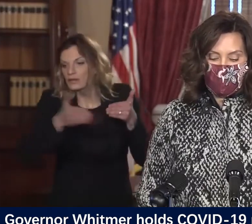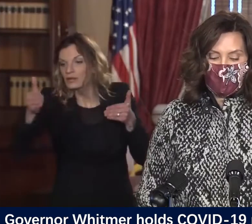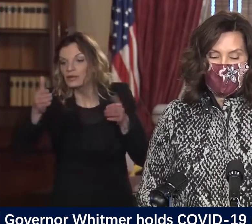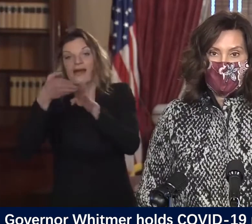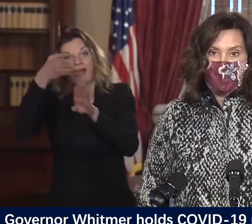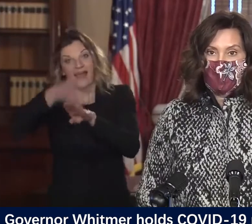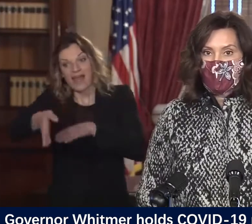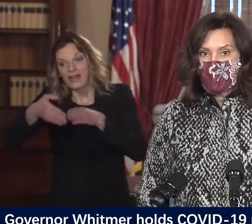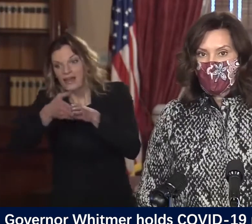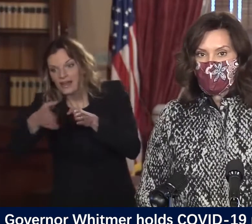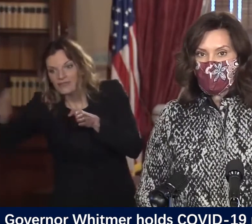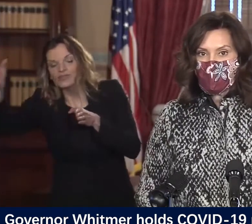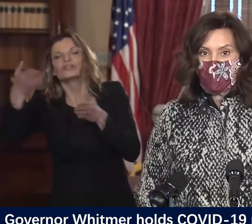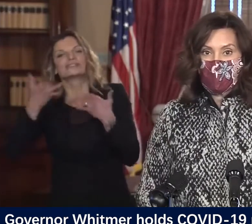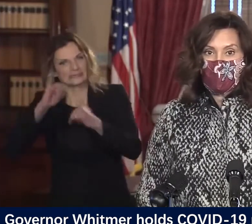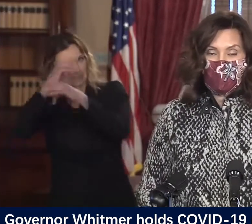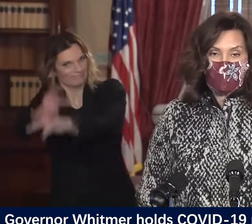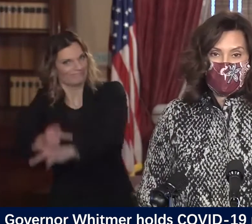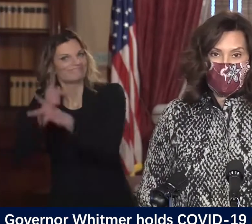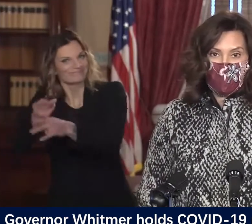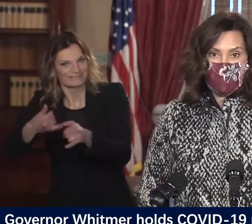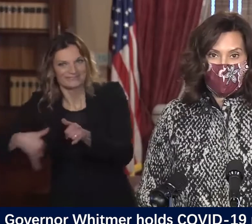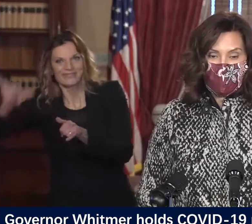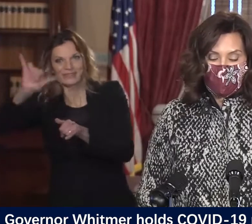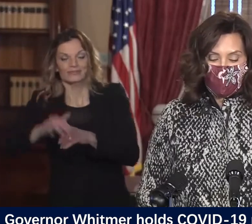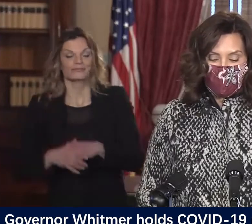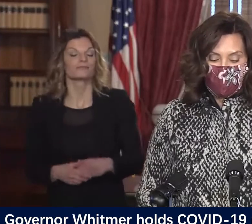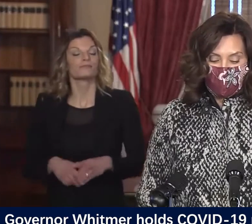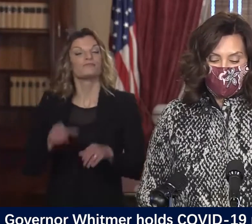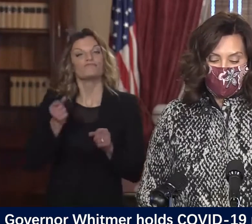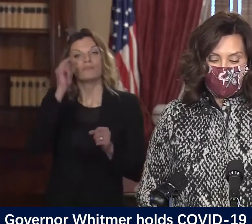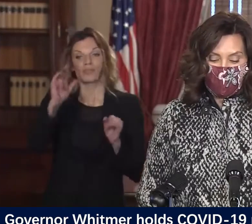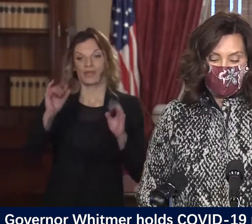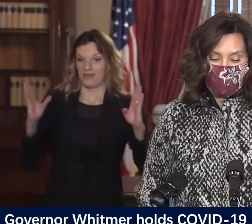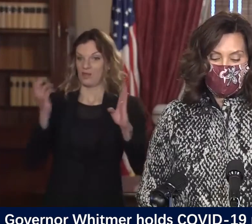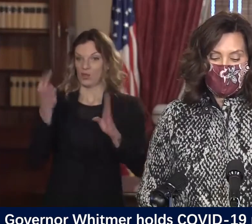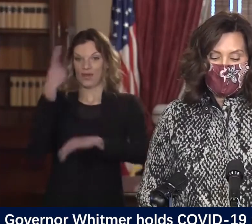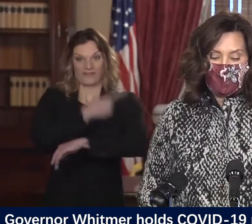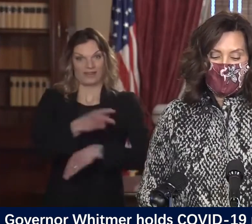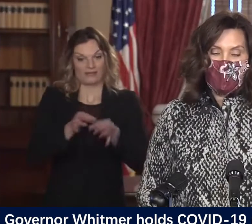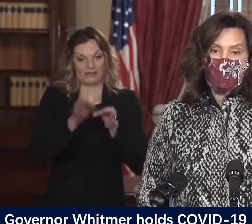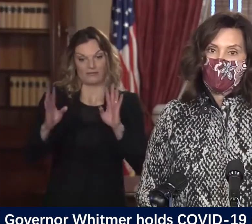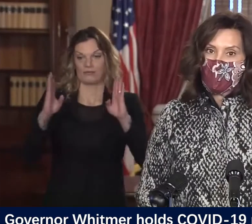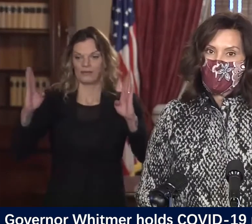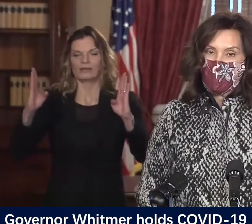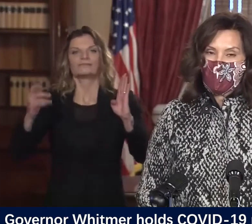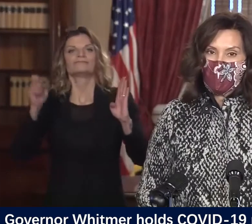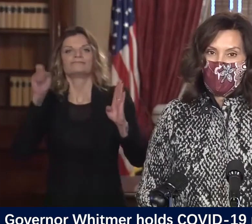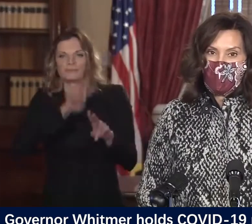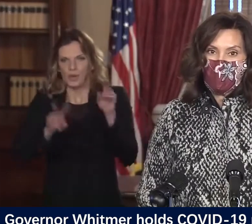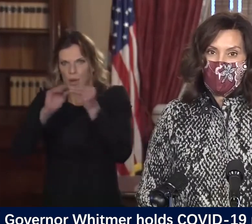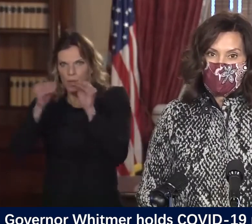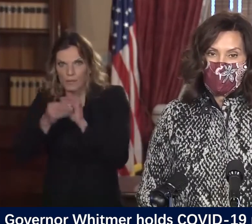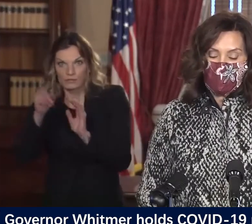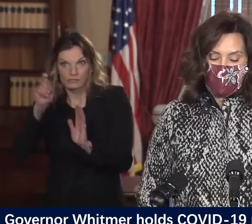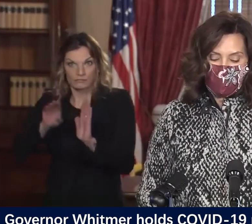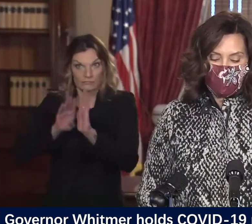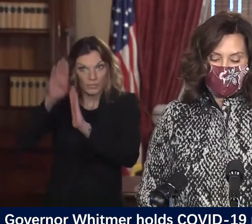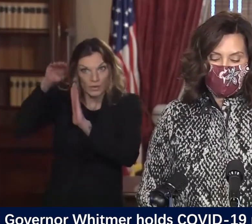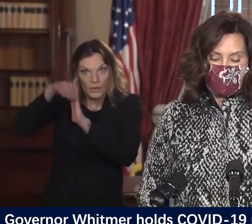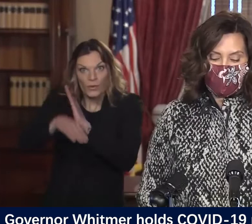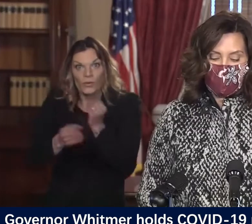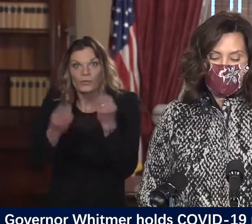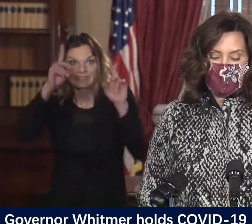available. Questions like, is that number flat or is it falling? And whether or not we've got falling positive